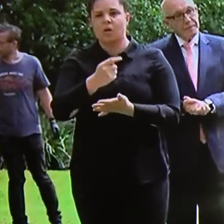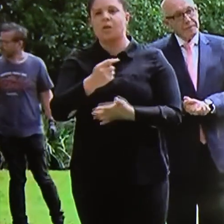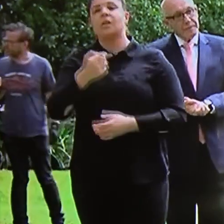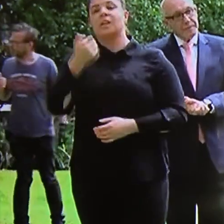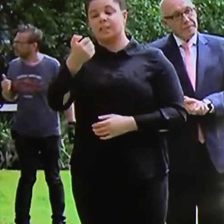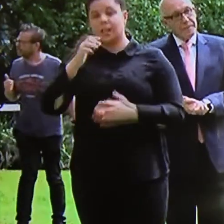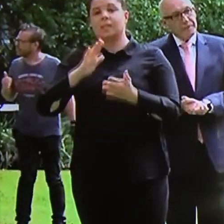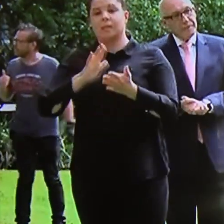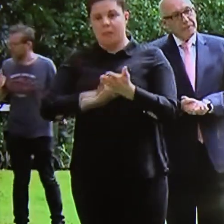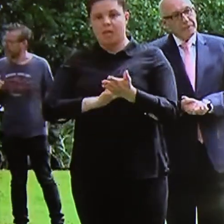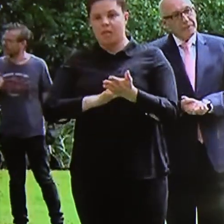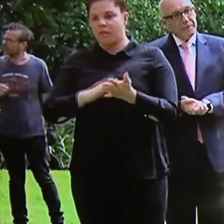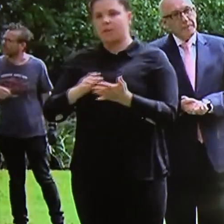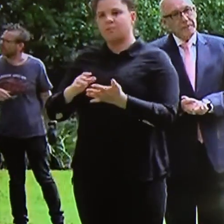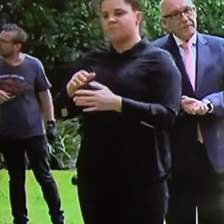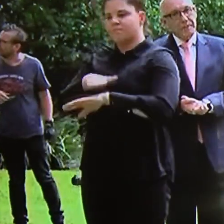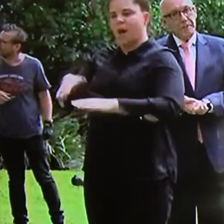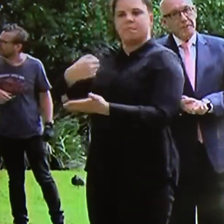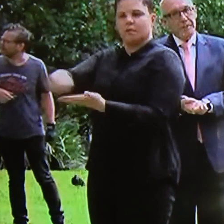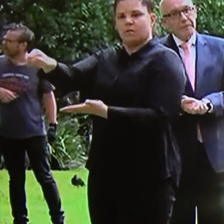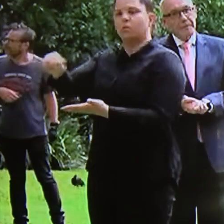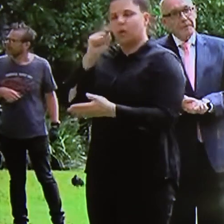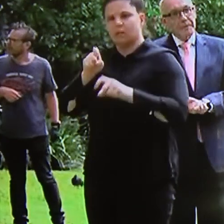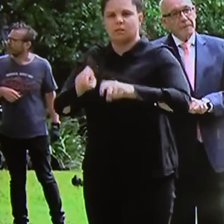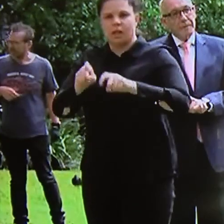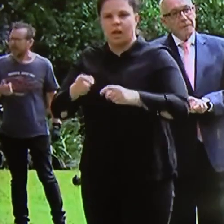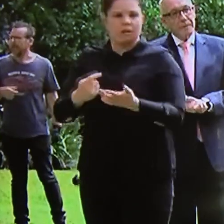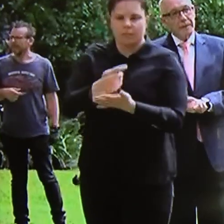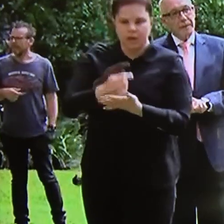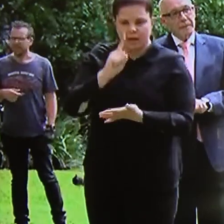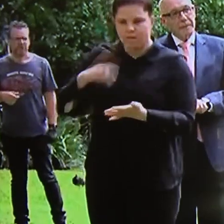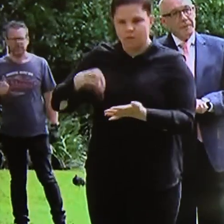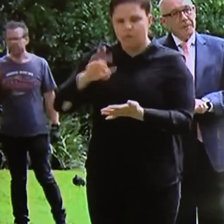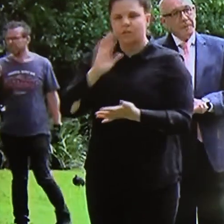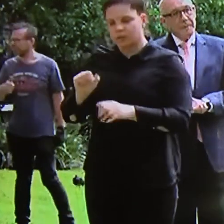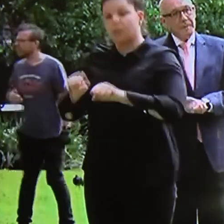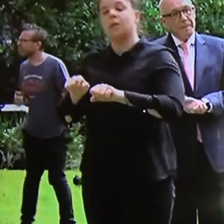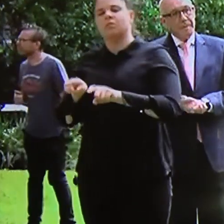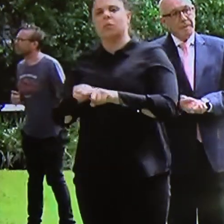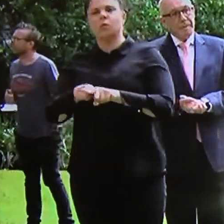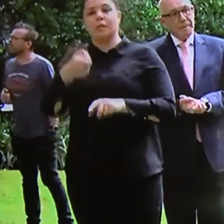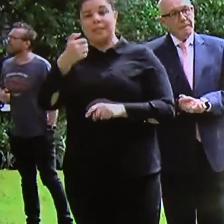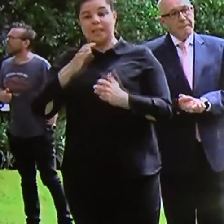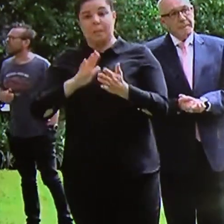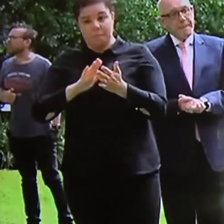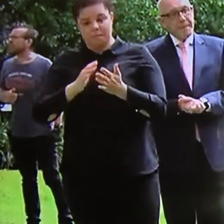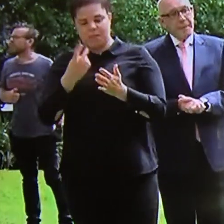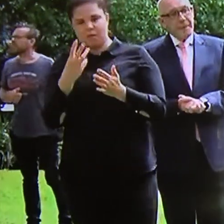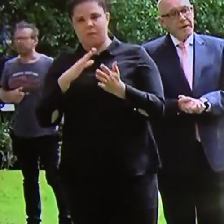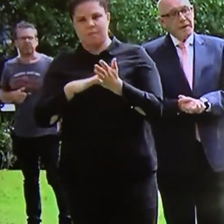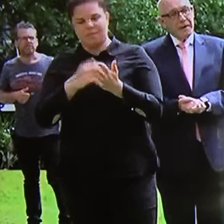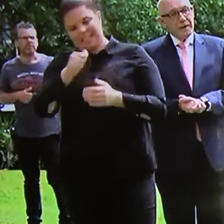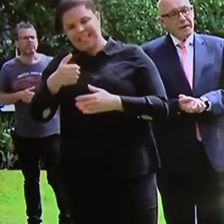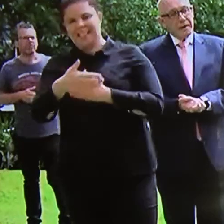stop on termination notices by landlords to tenants, as well as there will be the formal